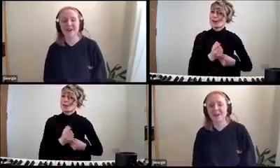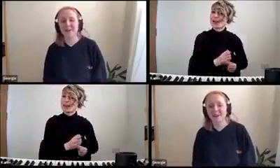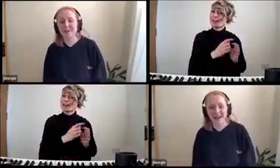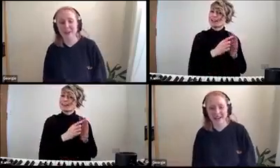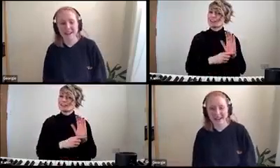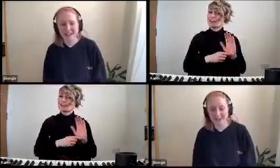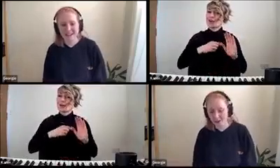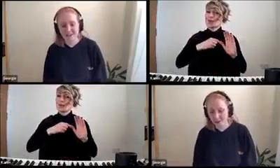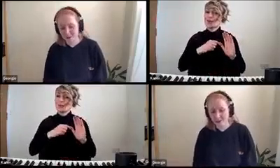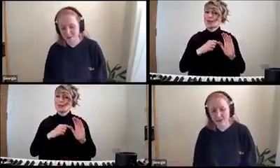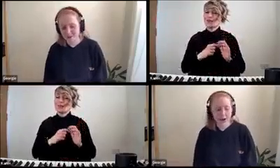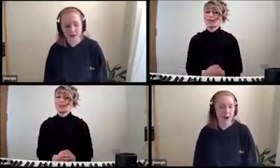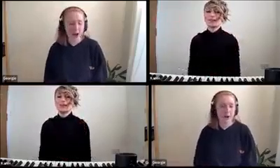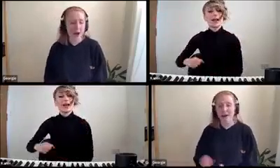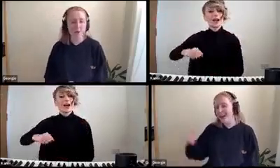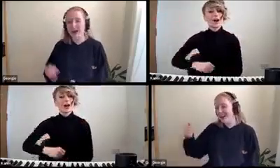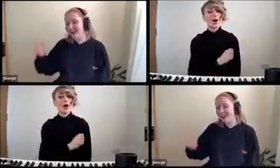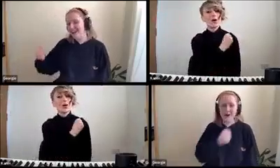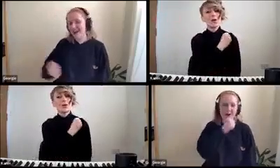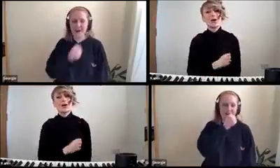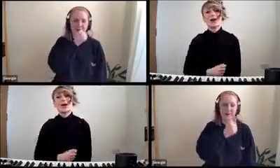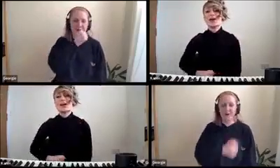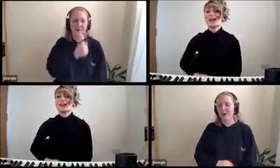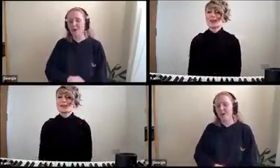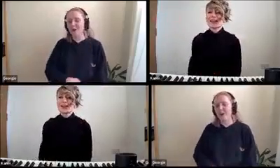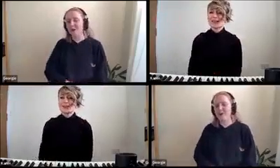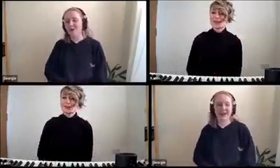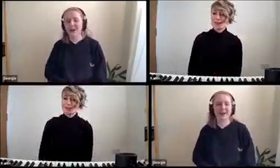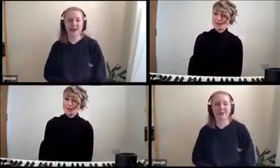away, Joe. Away, haul